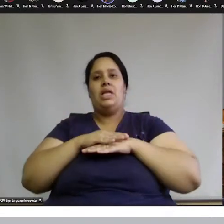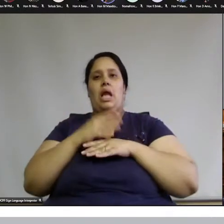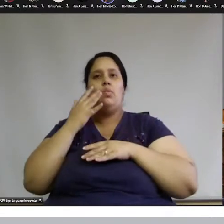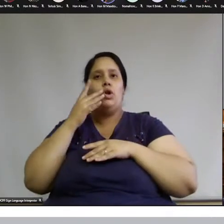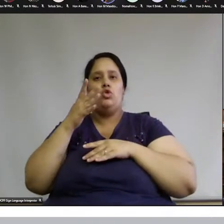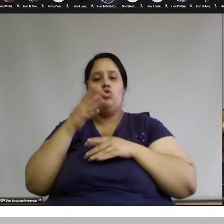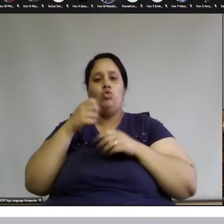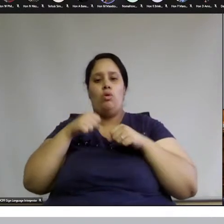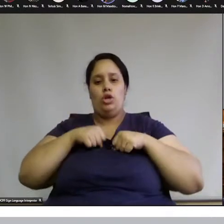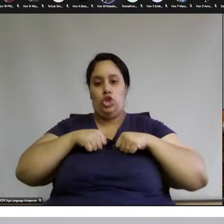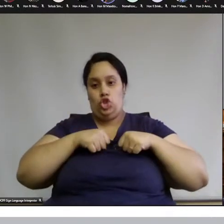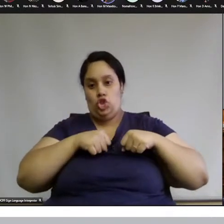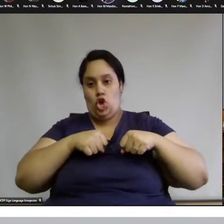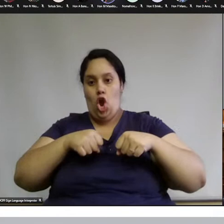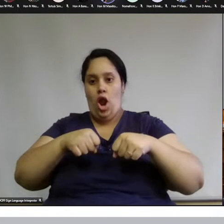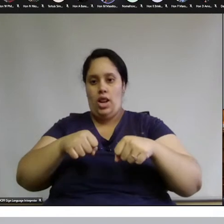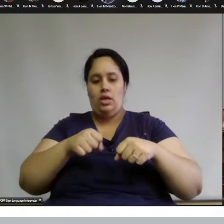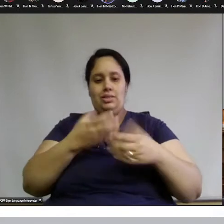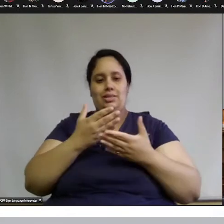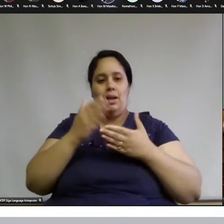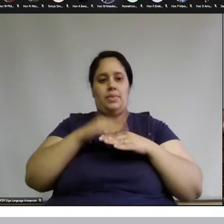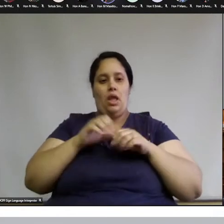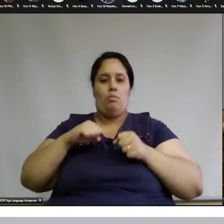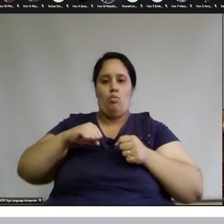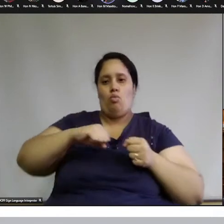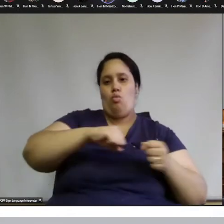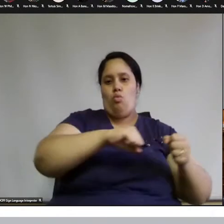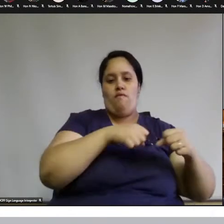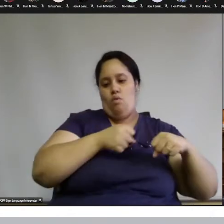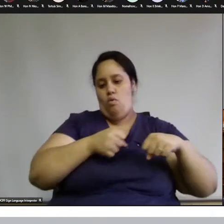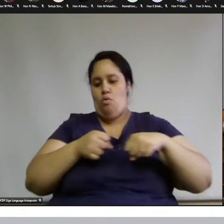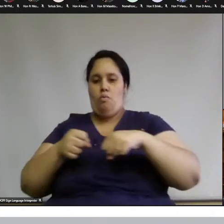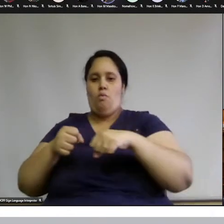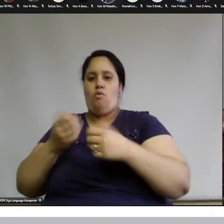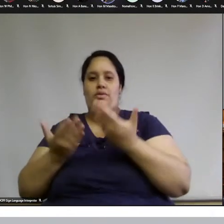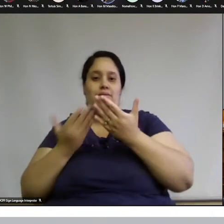it forward, it goes to the right or it goes to the left.